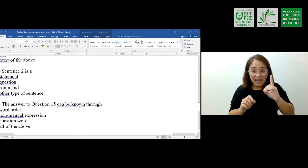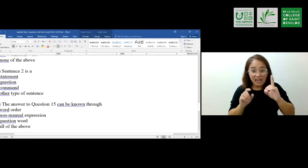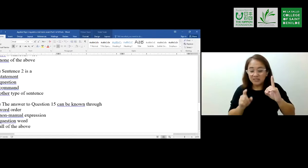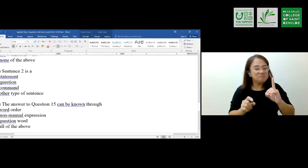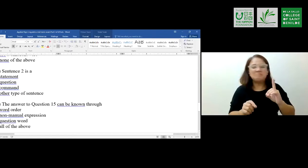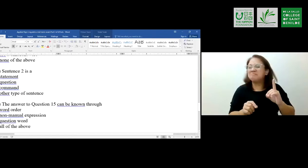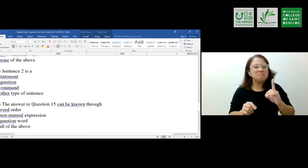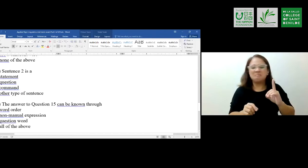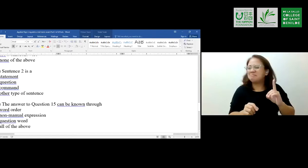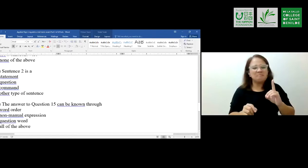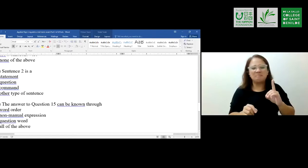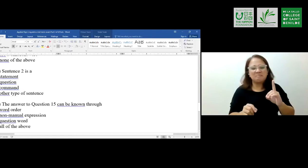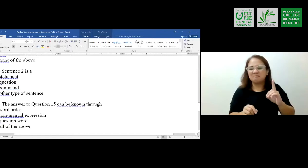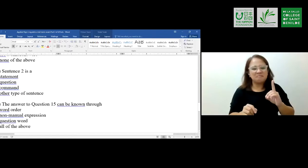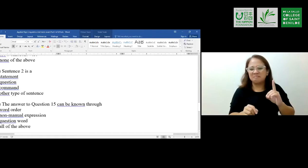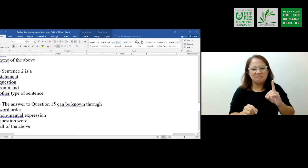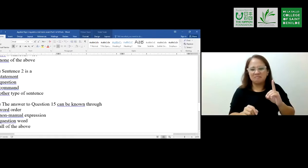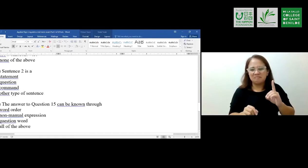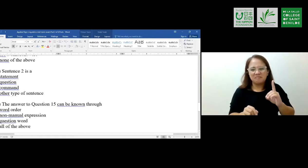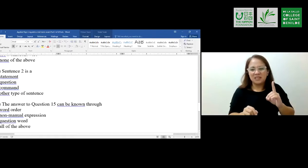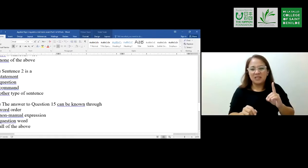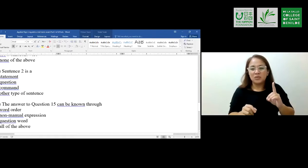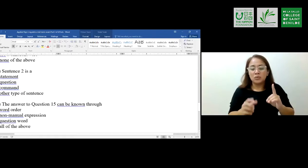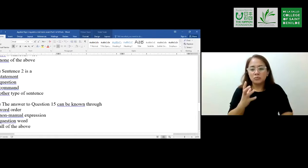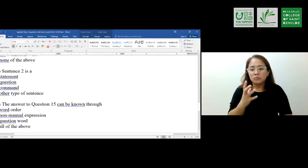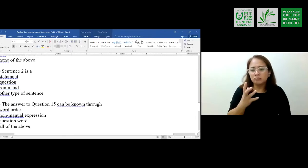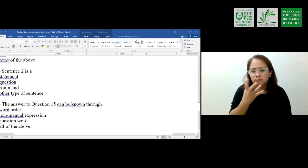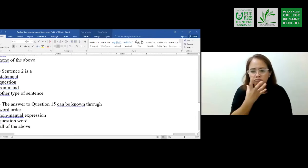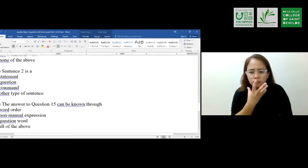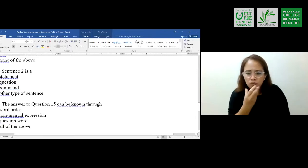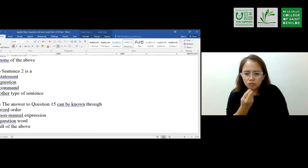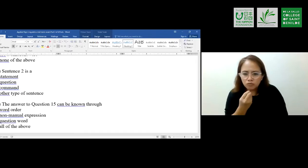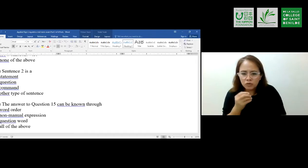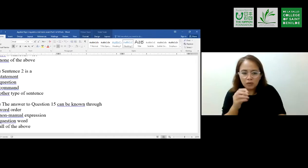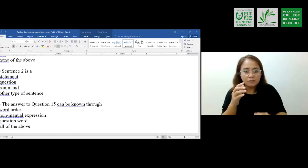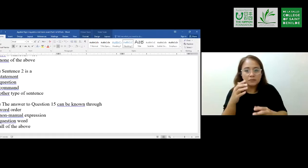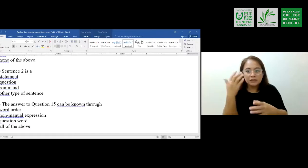Okay? So anyone want to stop sharing and we can discuss that?